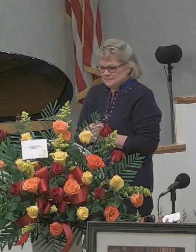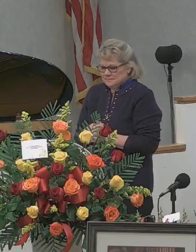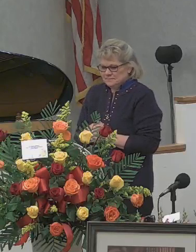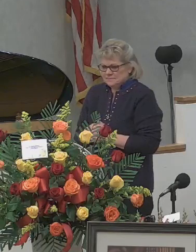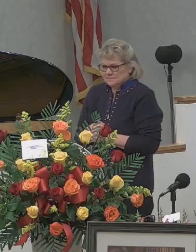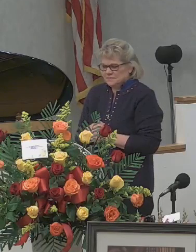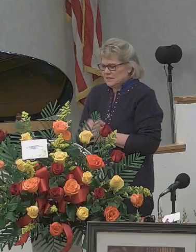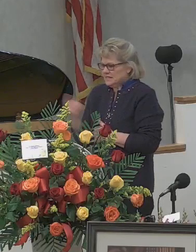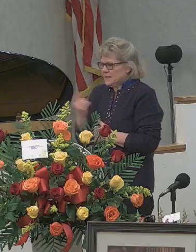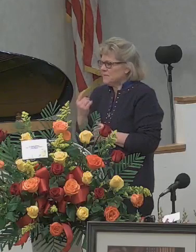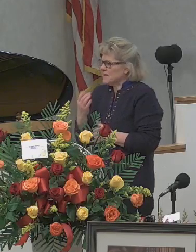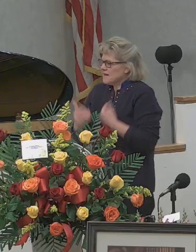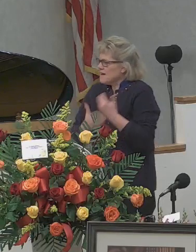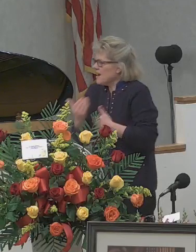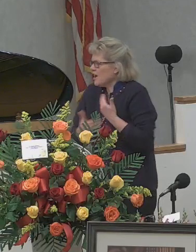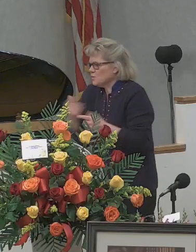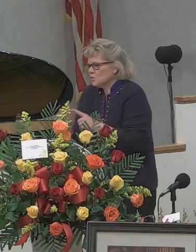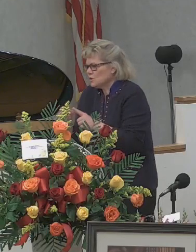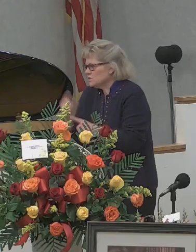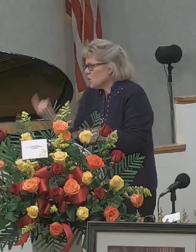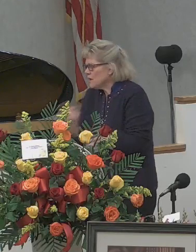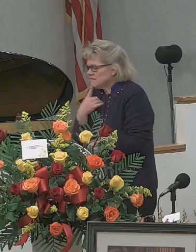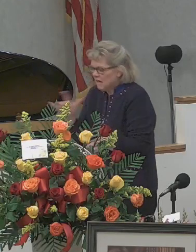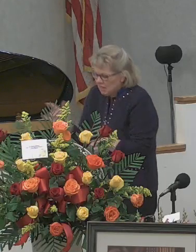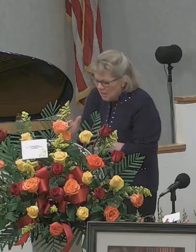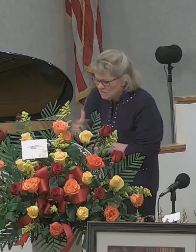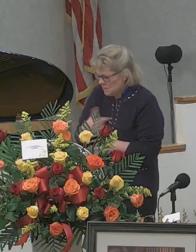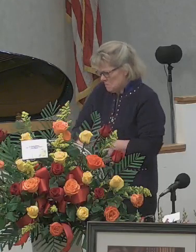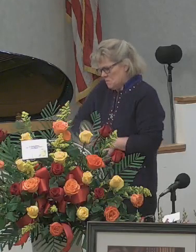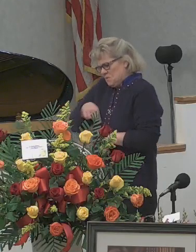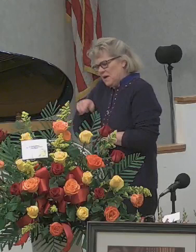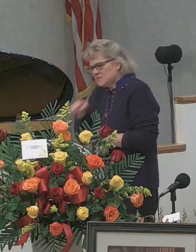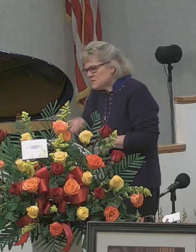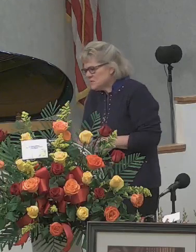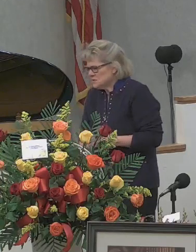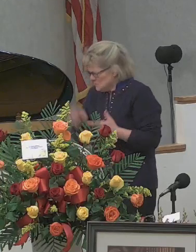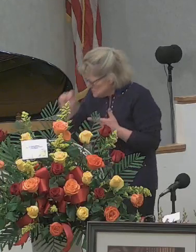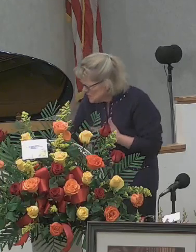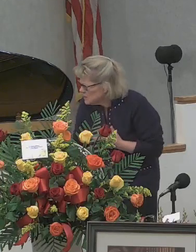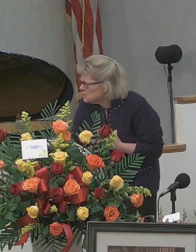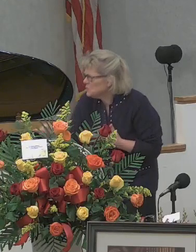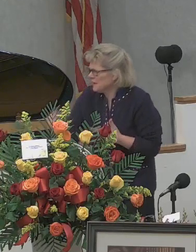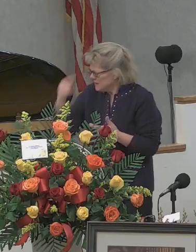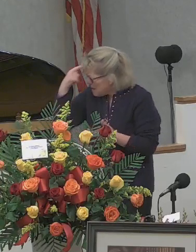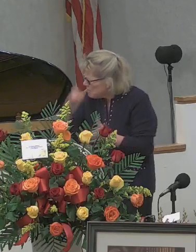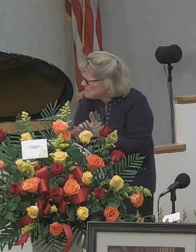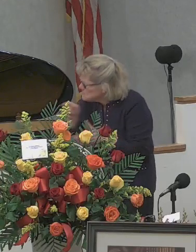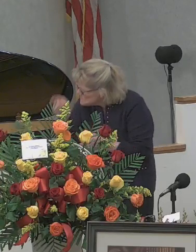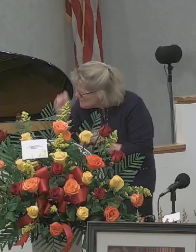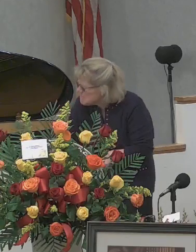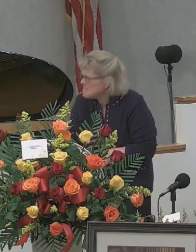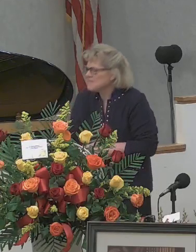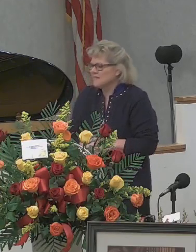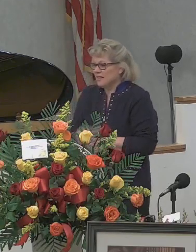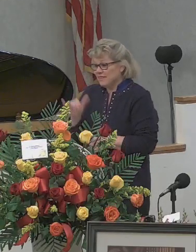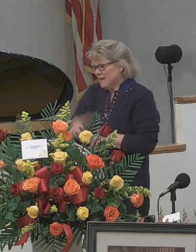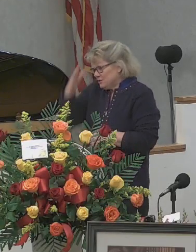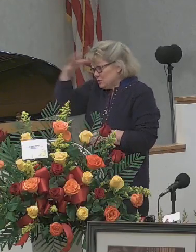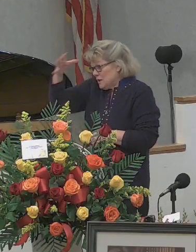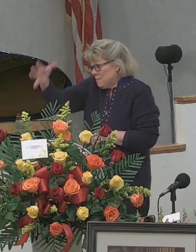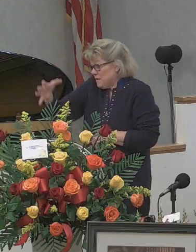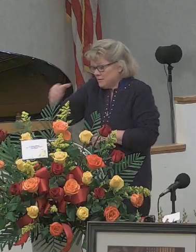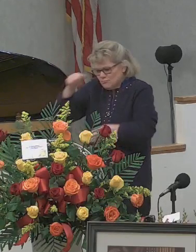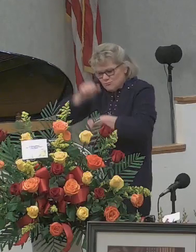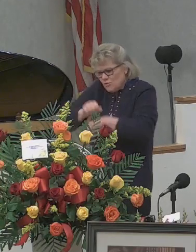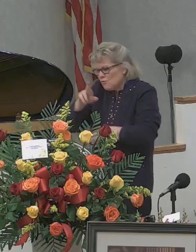He always had something kind to say. I love you. I'm proud of you. You can do it. I believe in you. That was Grandpa. He was a rock